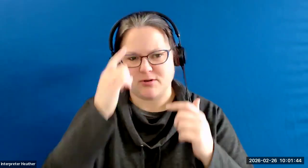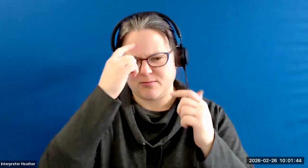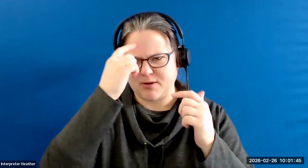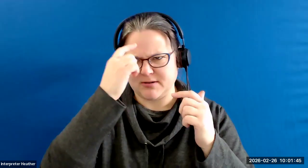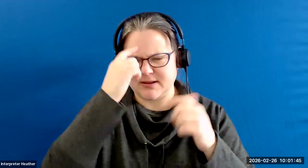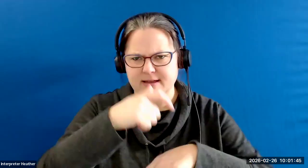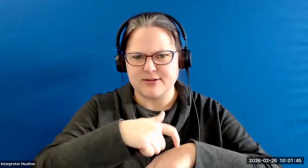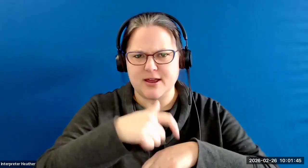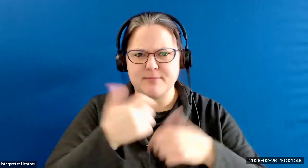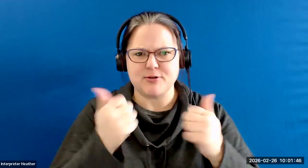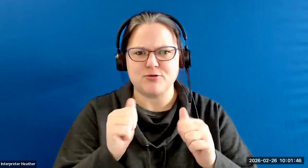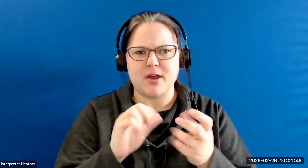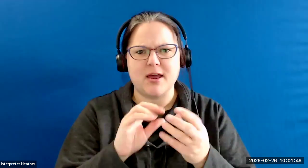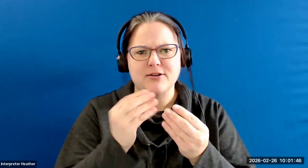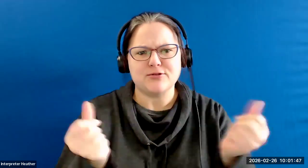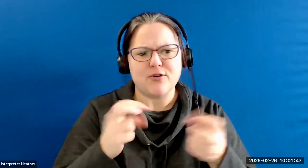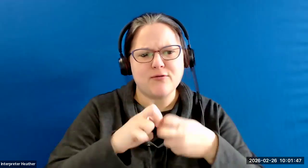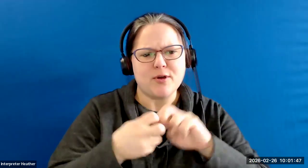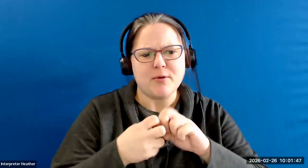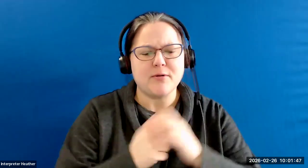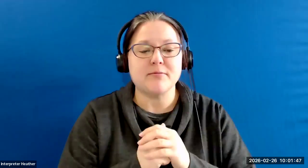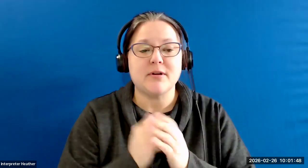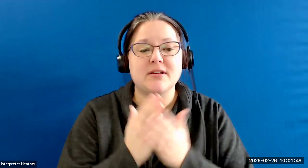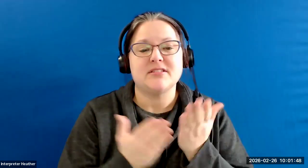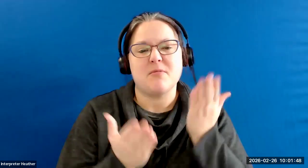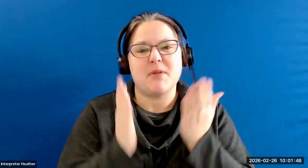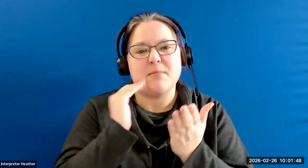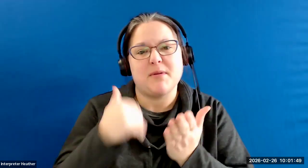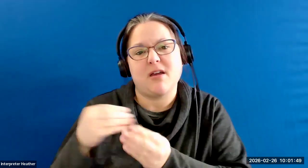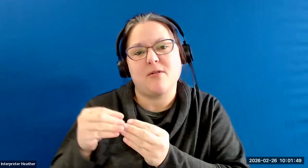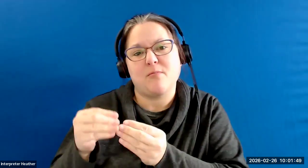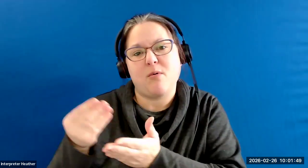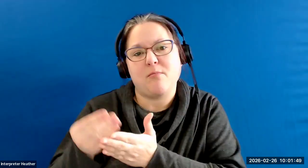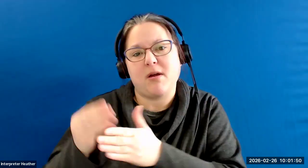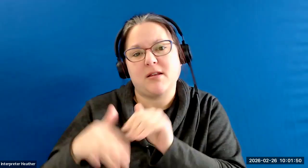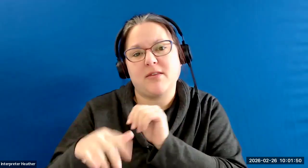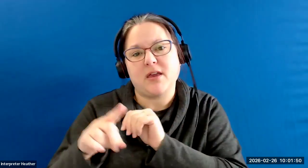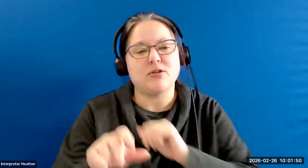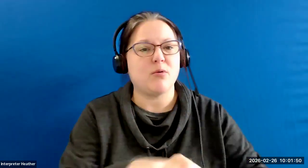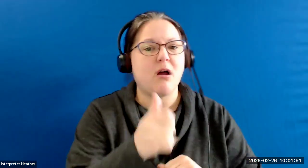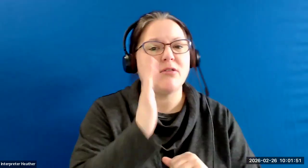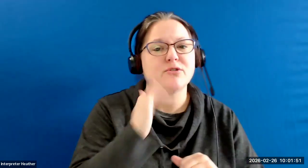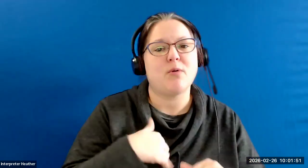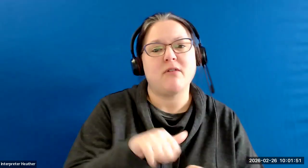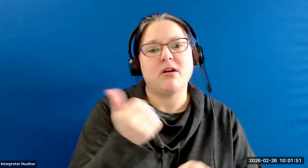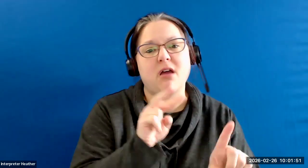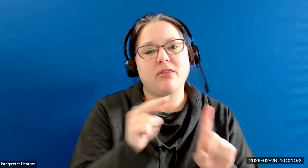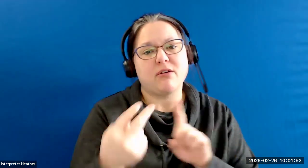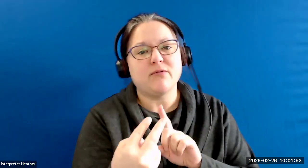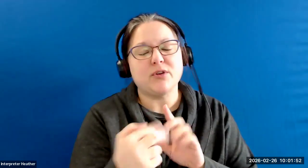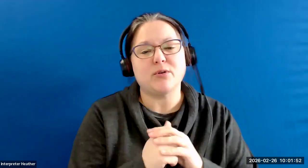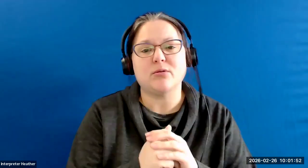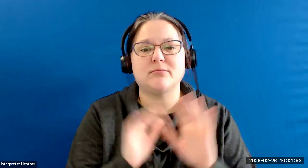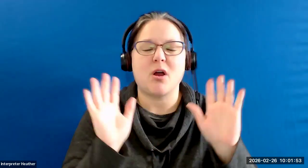sweet time. Some may have more cash than you, others take a different view.